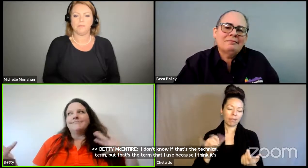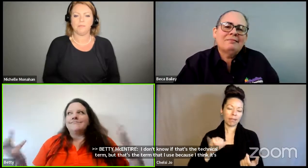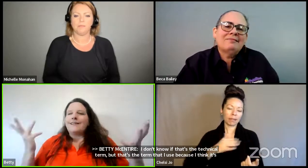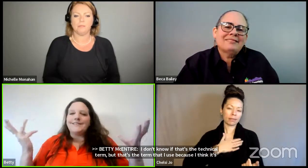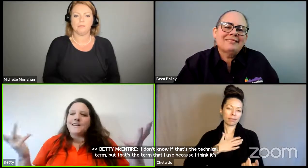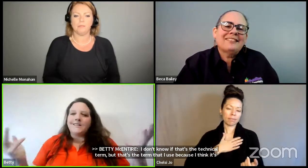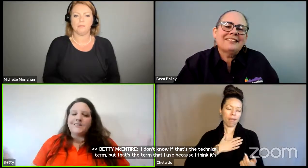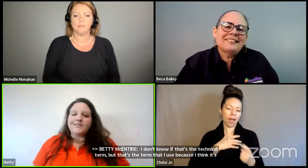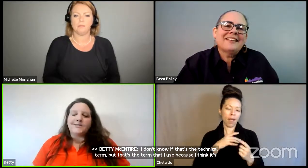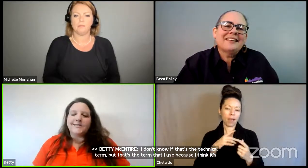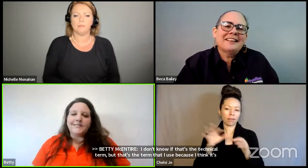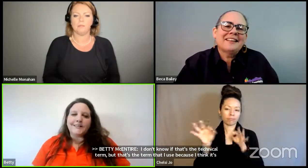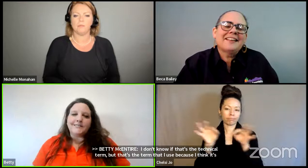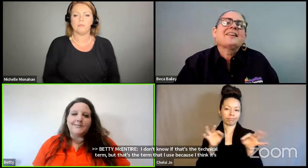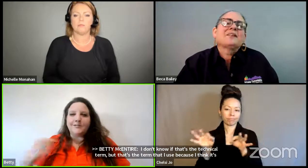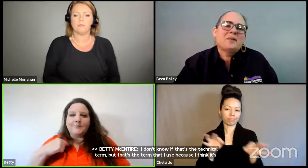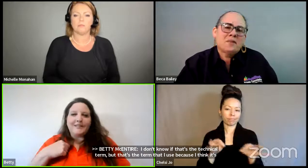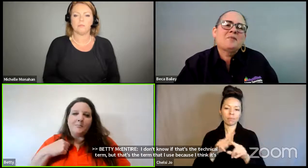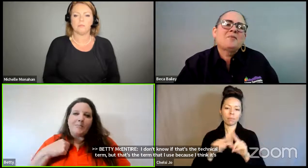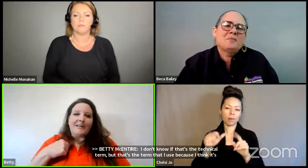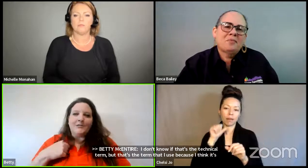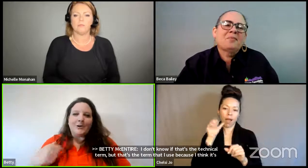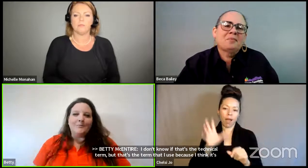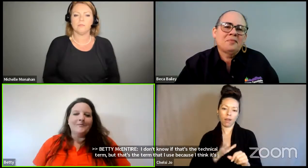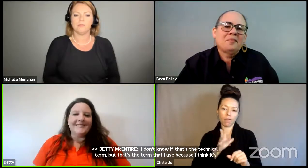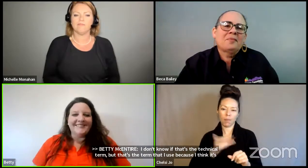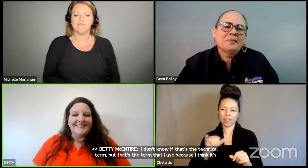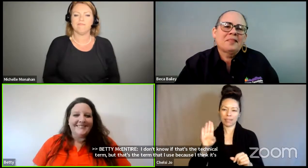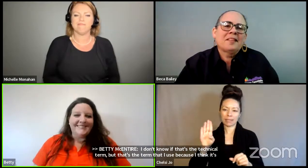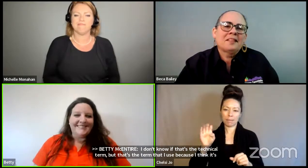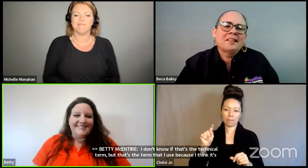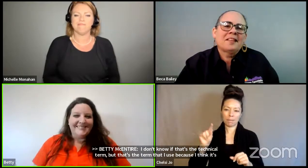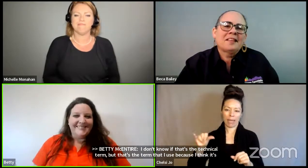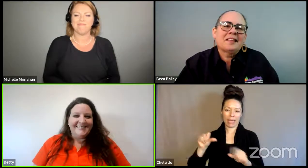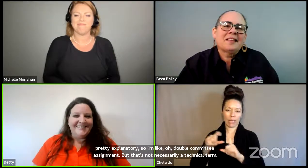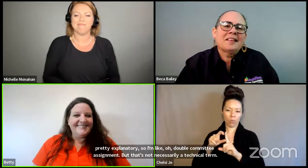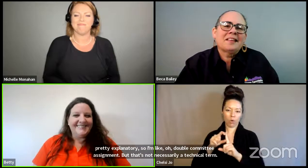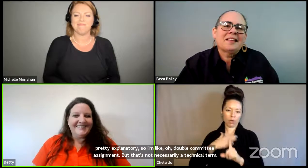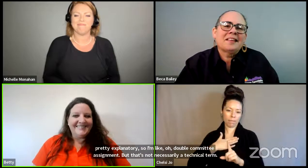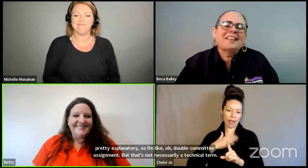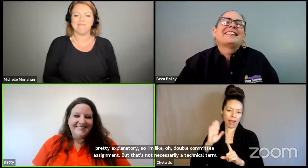But that's not necessarily a technical term. That's a Betty term.